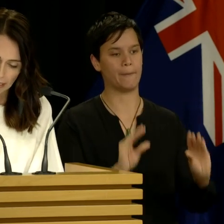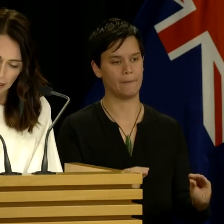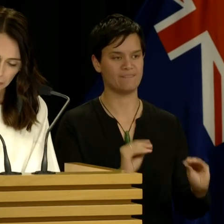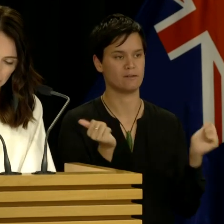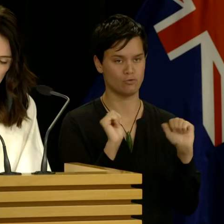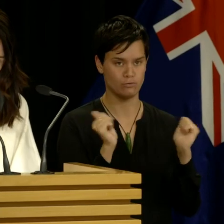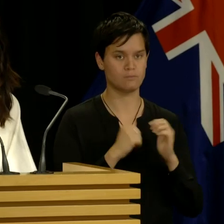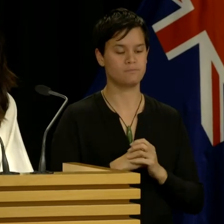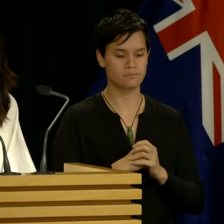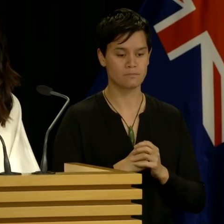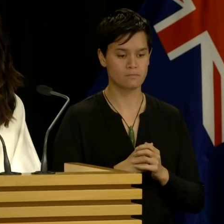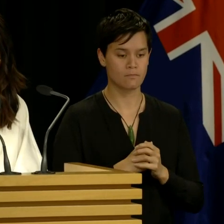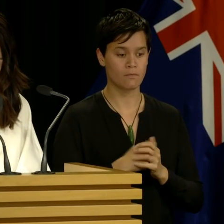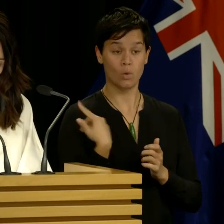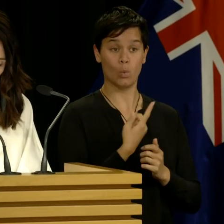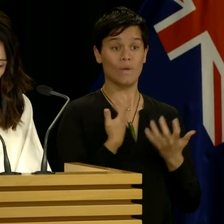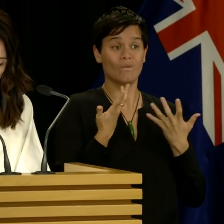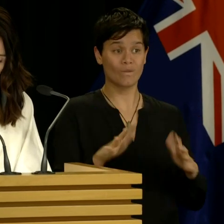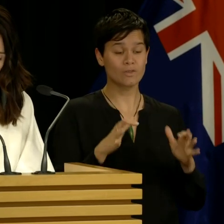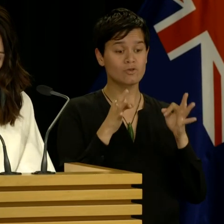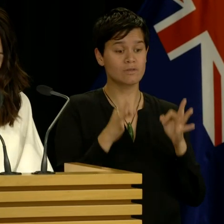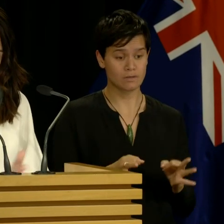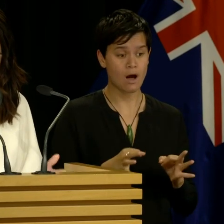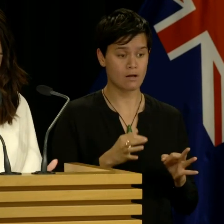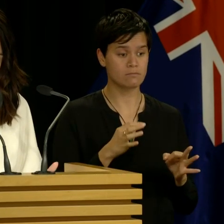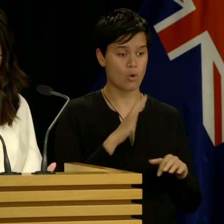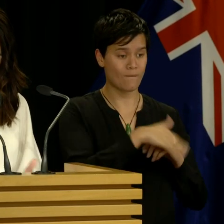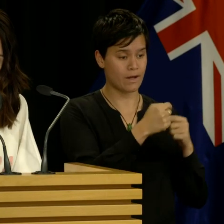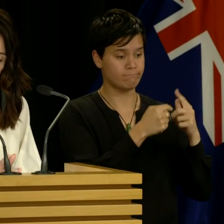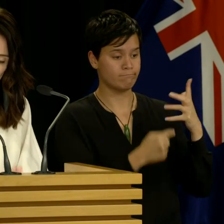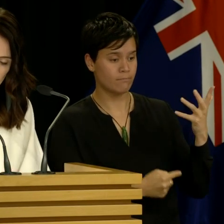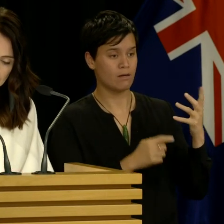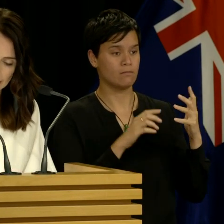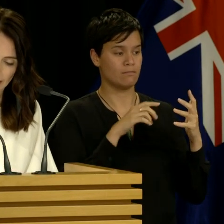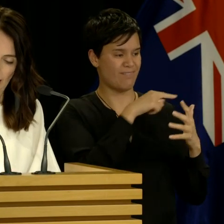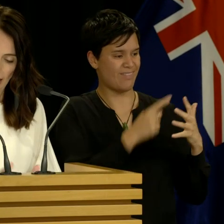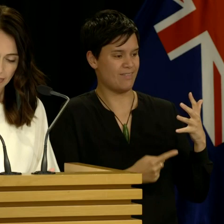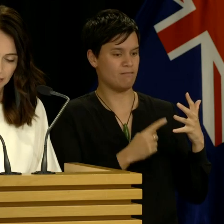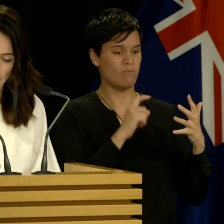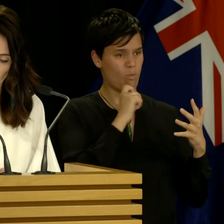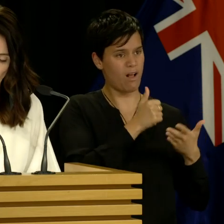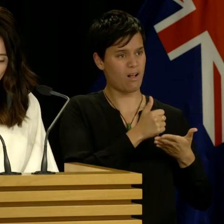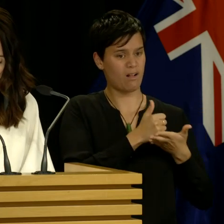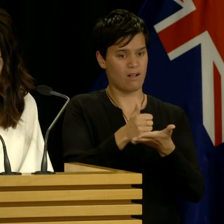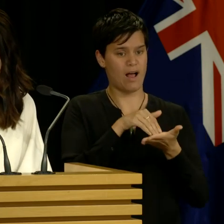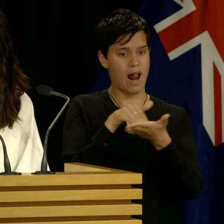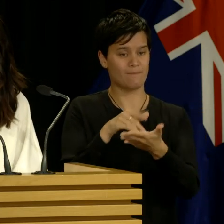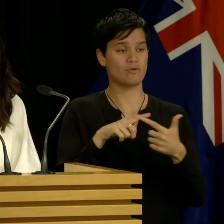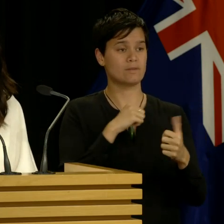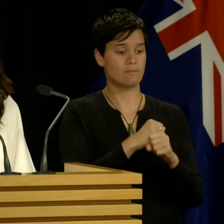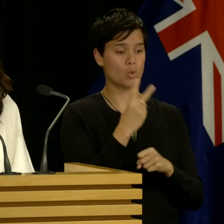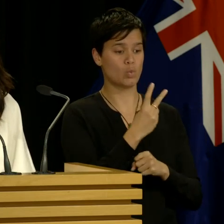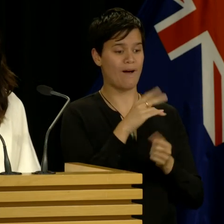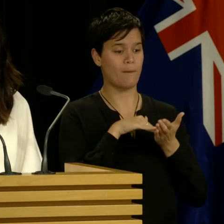already made a number of decisions that will bolster our preparedness. So for instance, things like the $12 million New